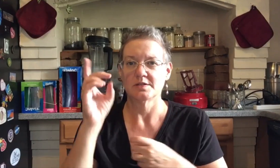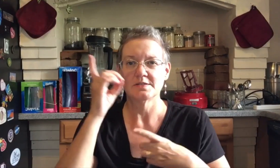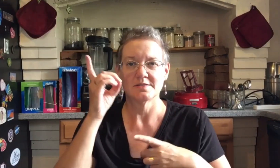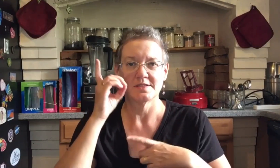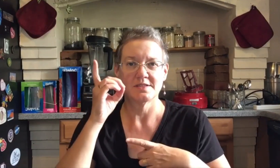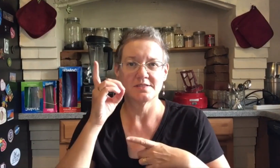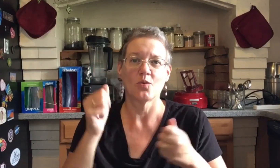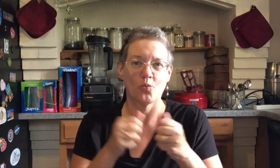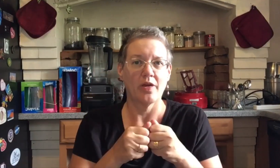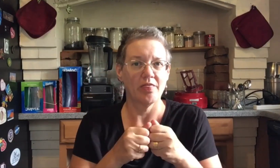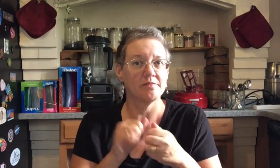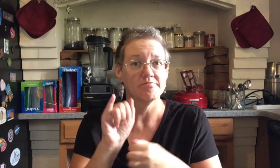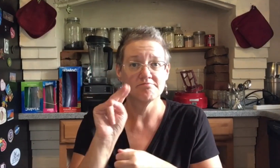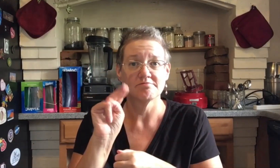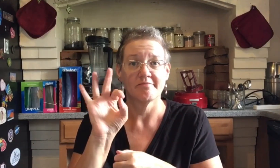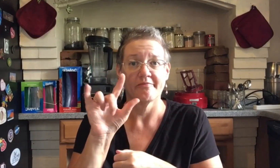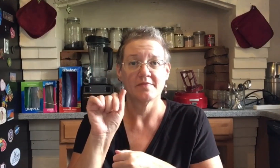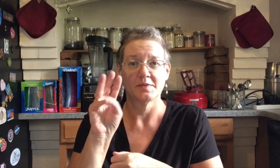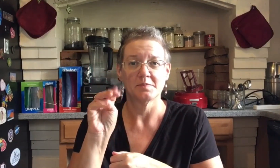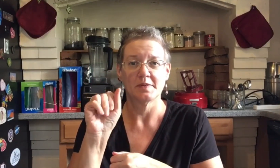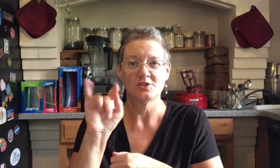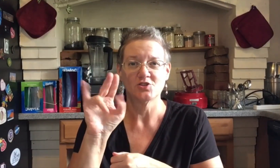disease that involves inflammation.